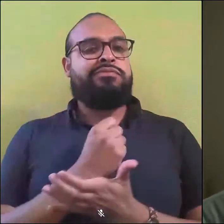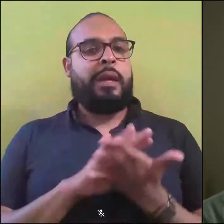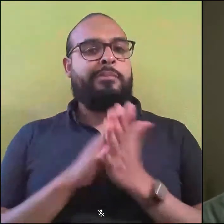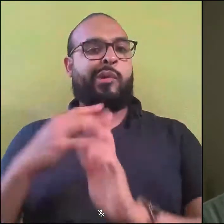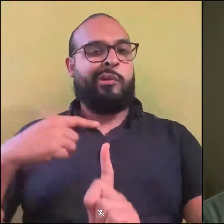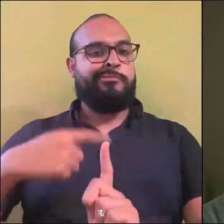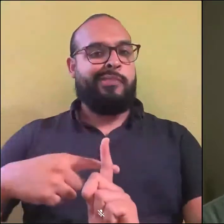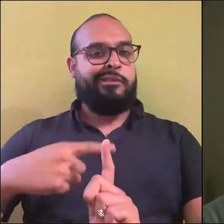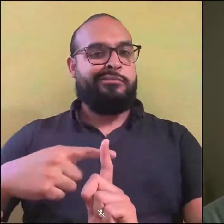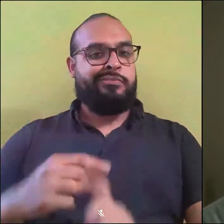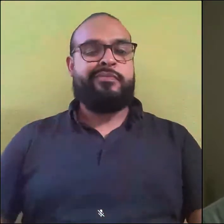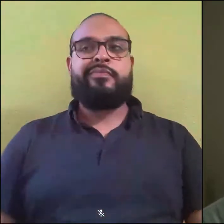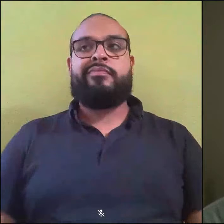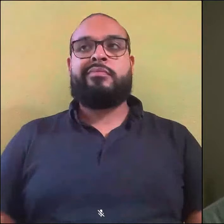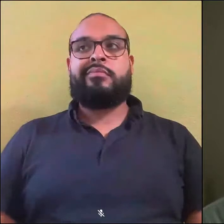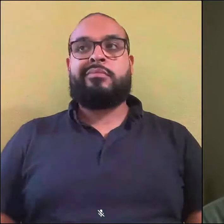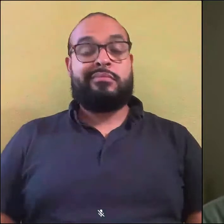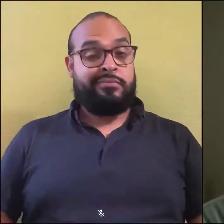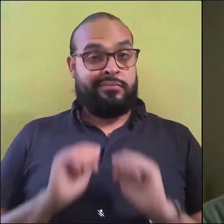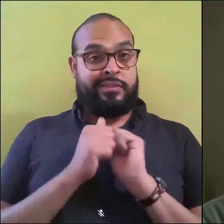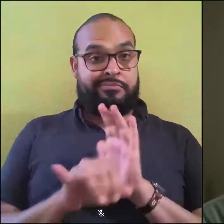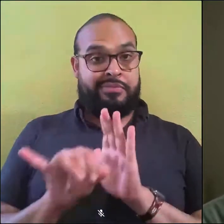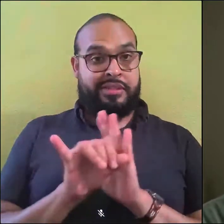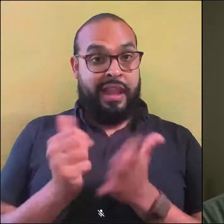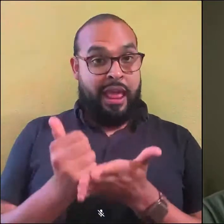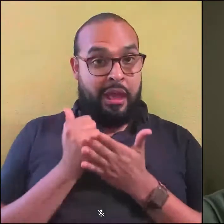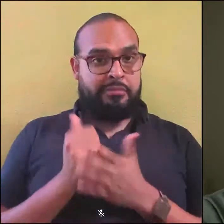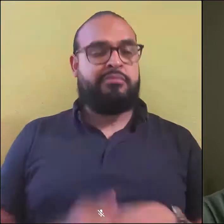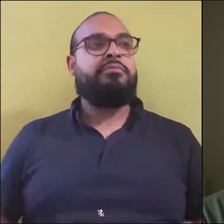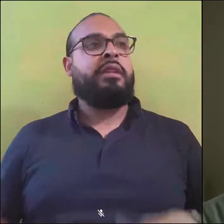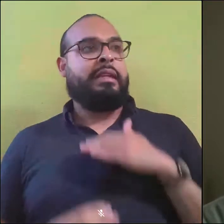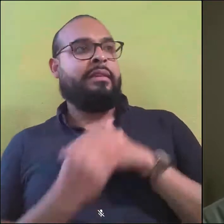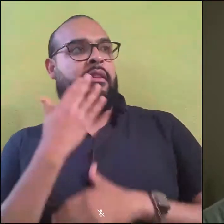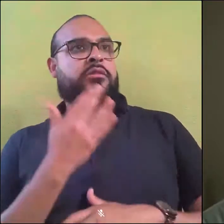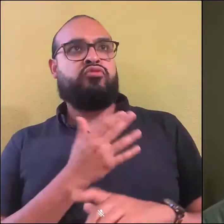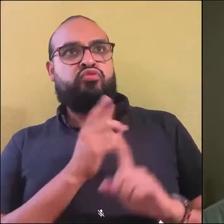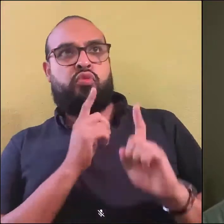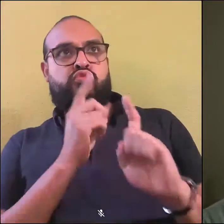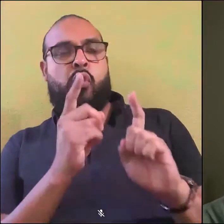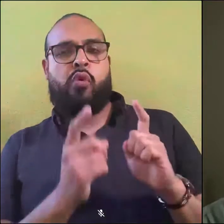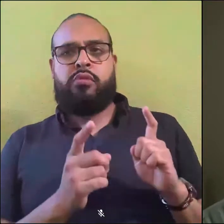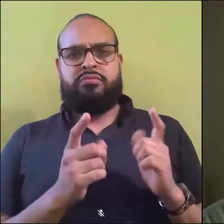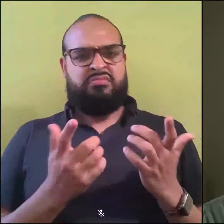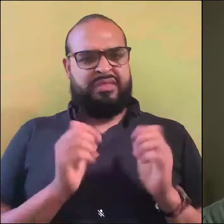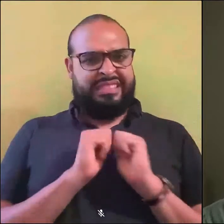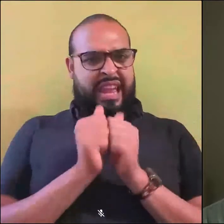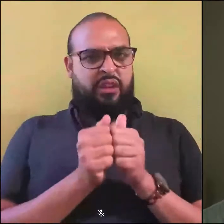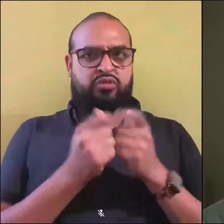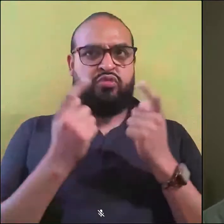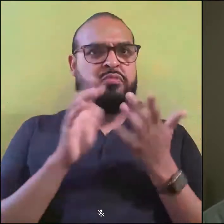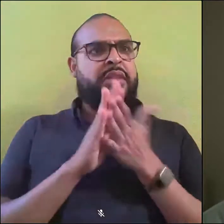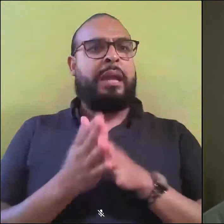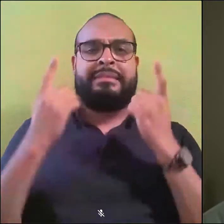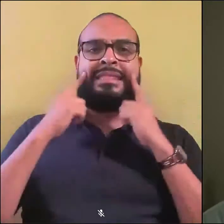what we can do, what we can achieve, how the way that we identify others affects them, affects us, affects